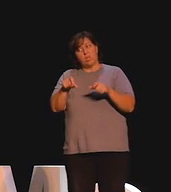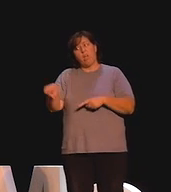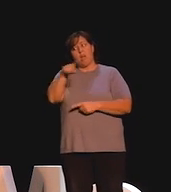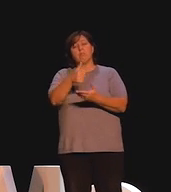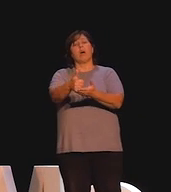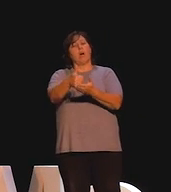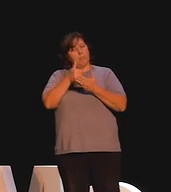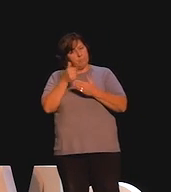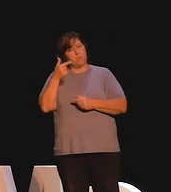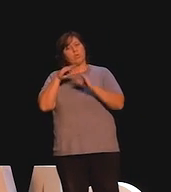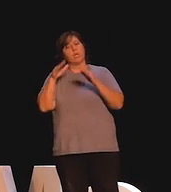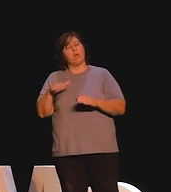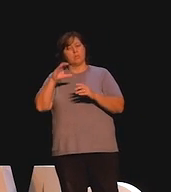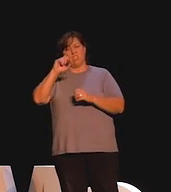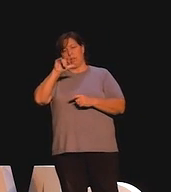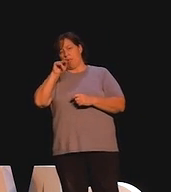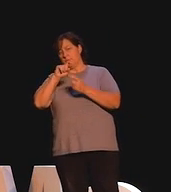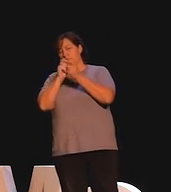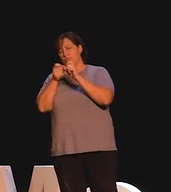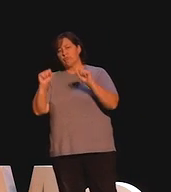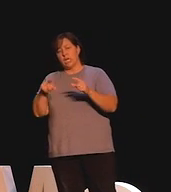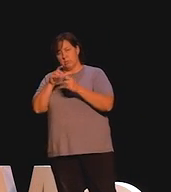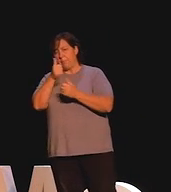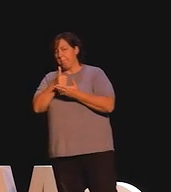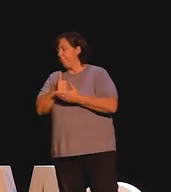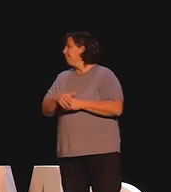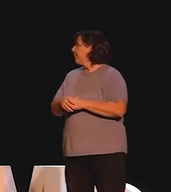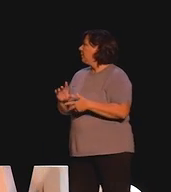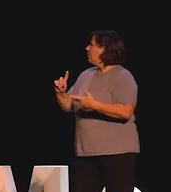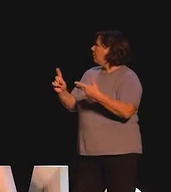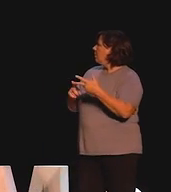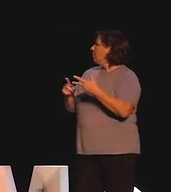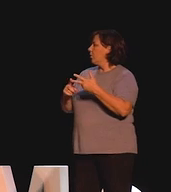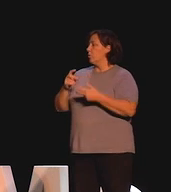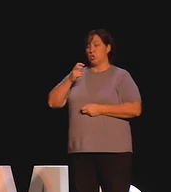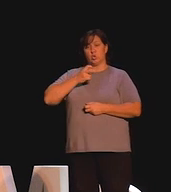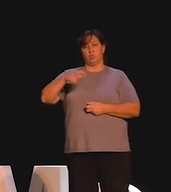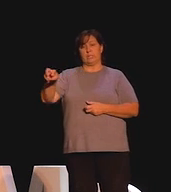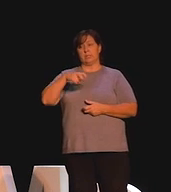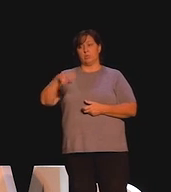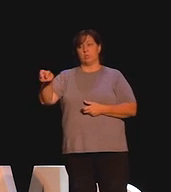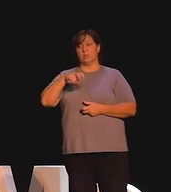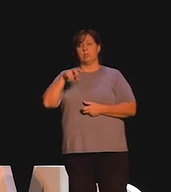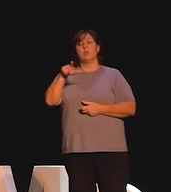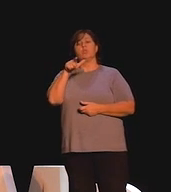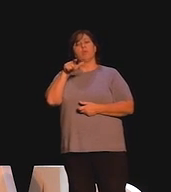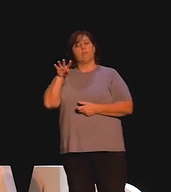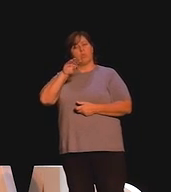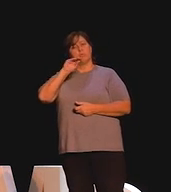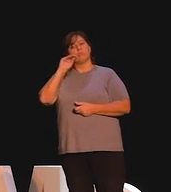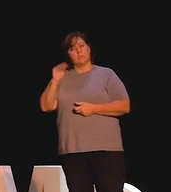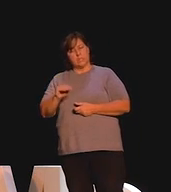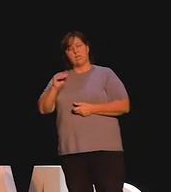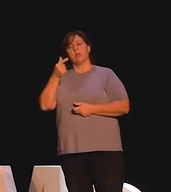are a big way to affect climate change at home. The third way is how you get around. Transportation accounts for 24% of the greenhouse